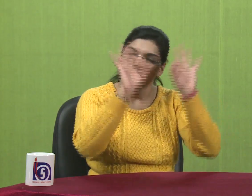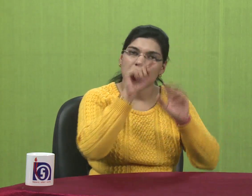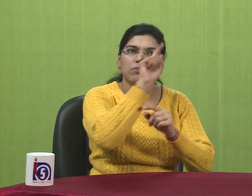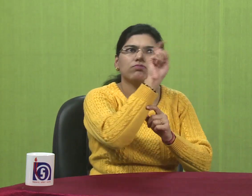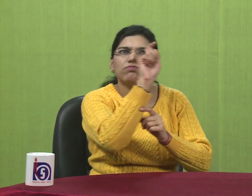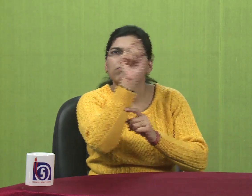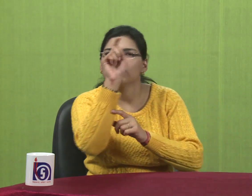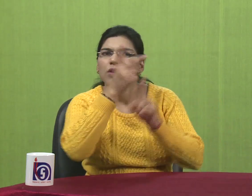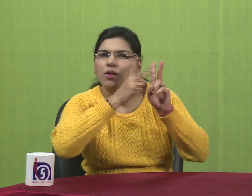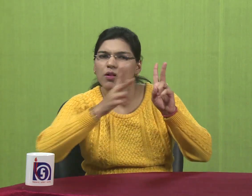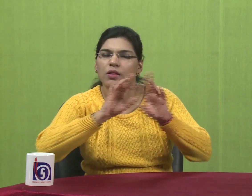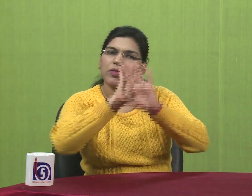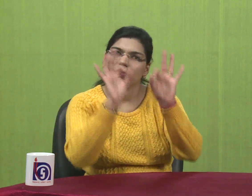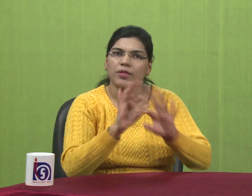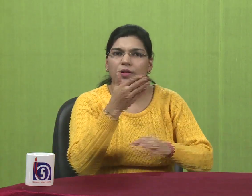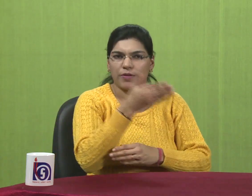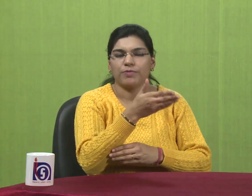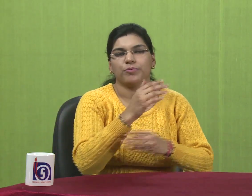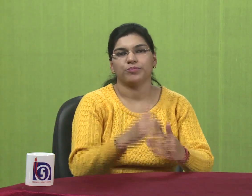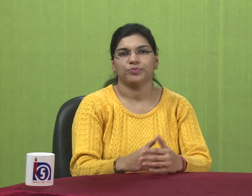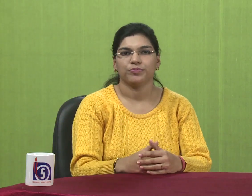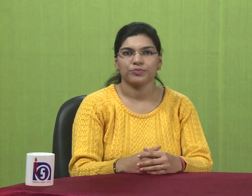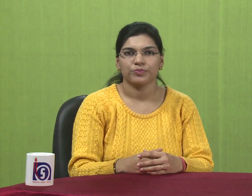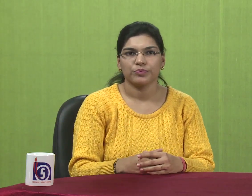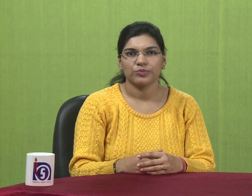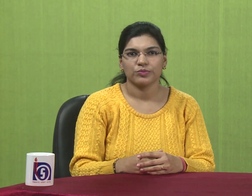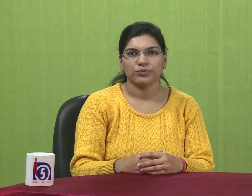as you see in the picture of the slide.